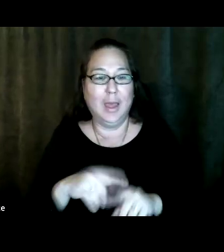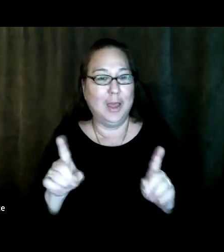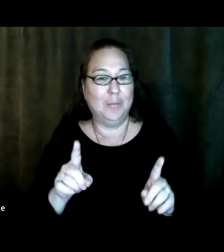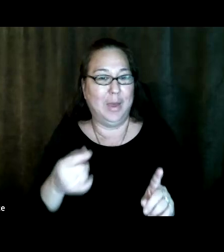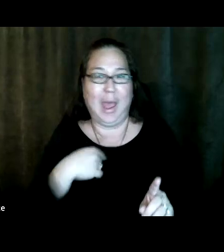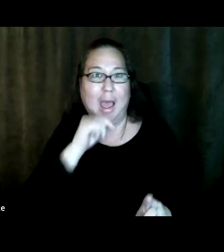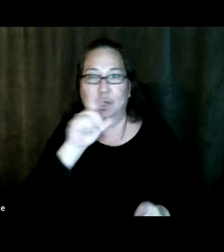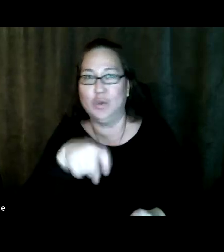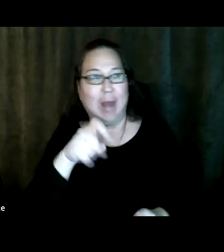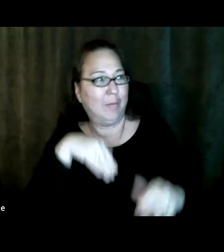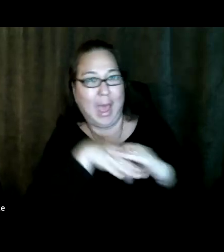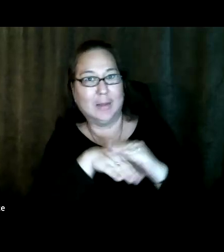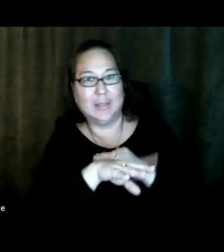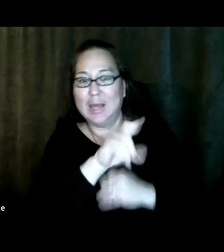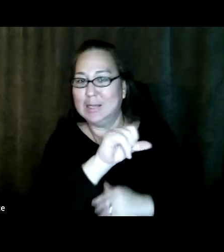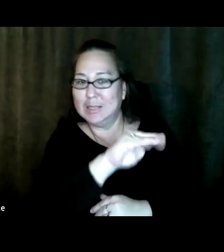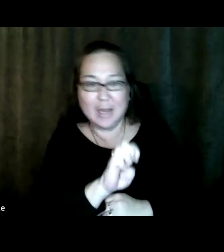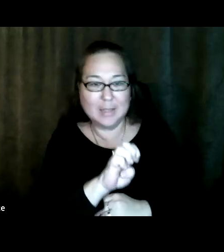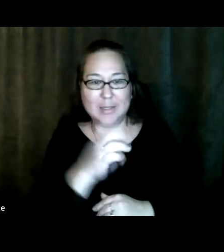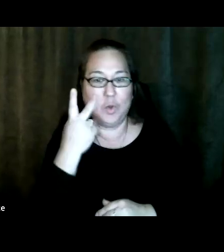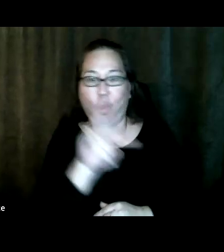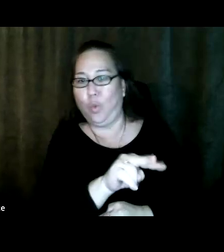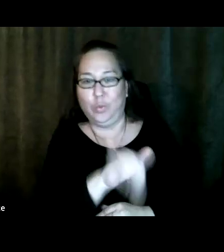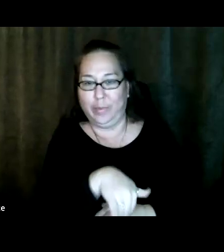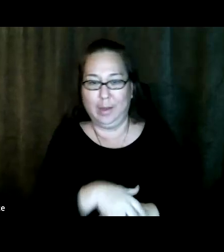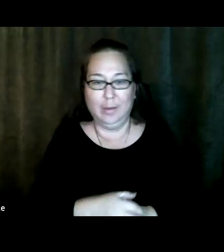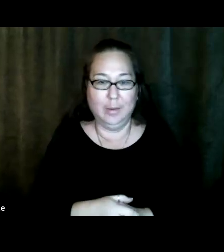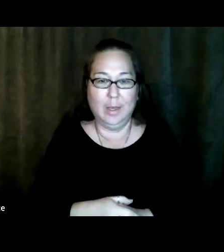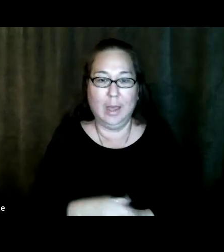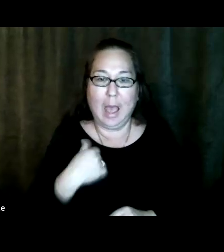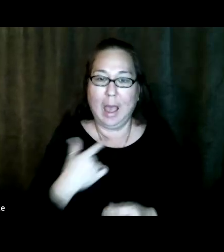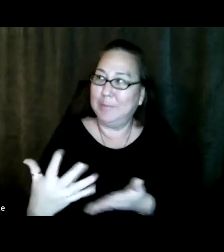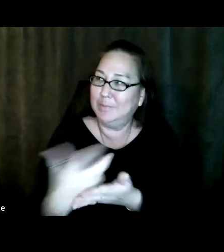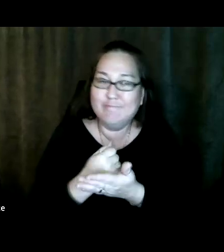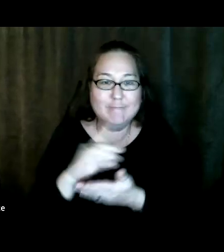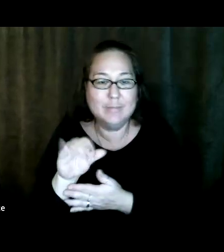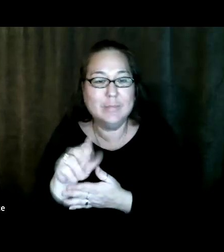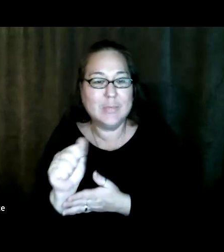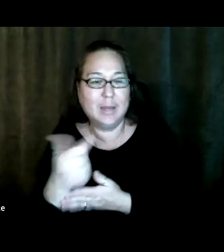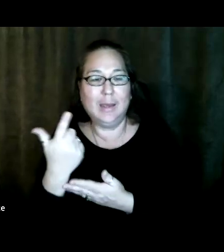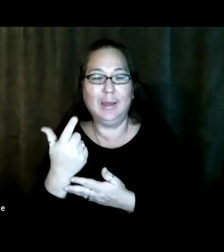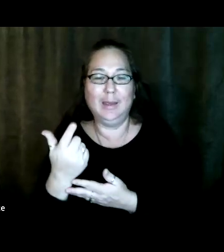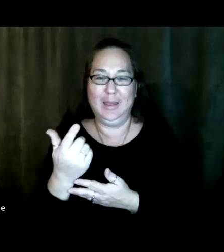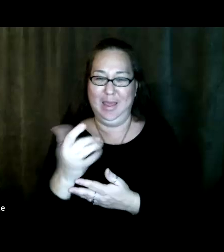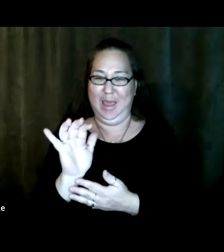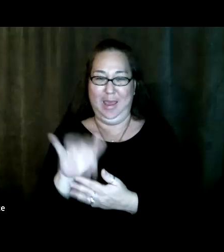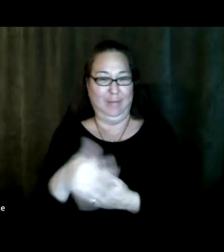excluded. And you have to sign up if you're a charter school student for residency verification and to take the exam by Friday. So